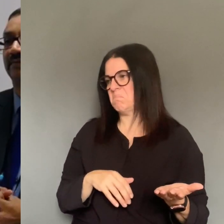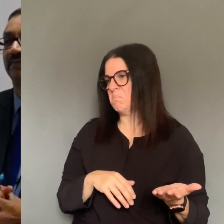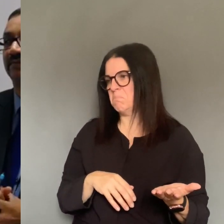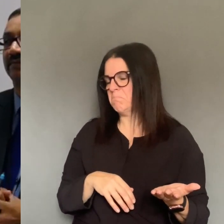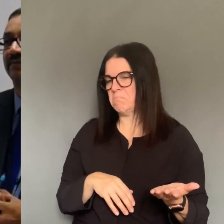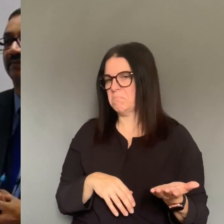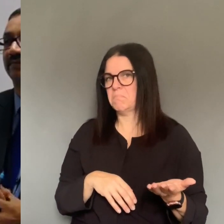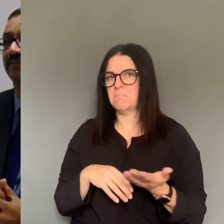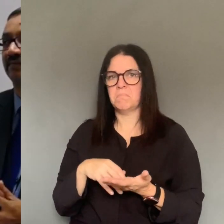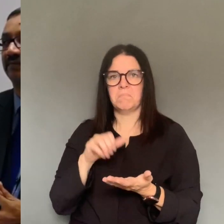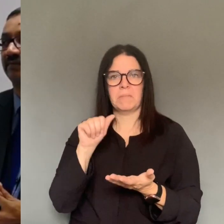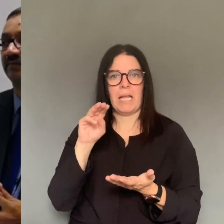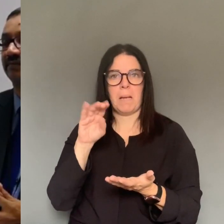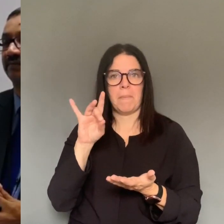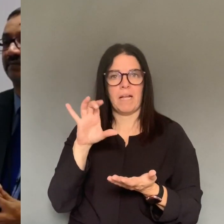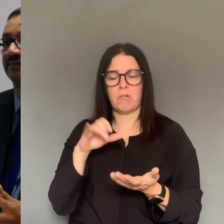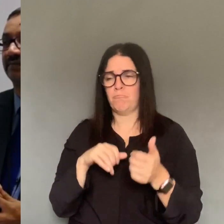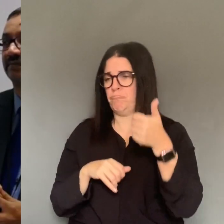thanks. Windsorite?